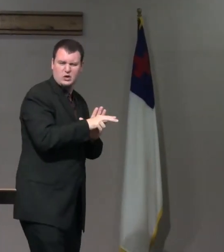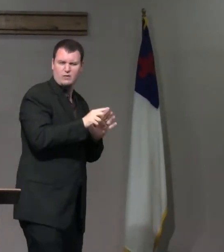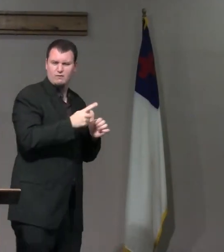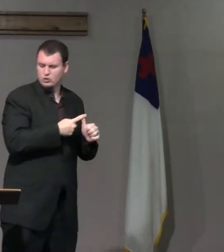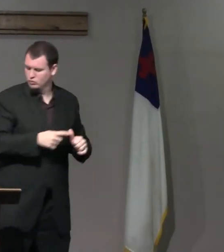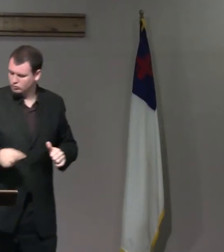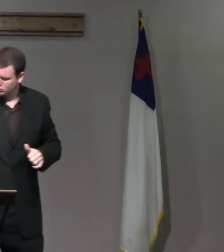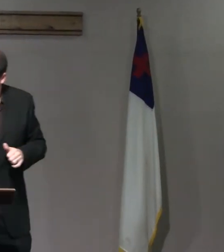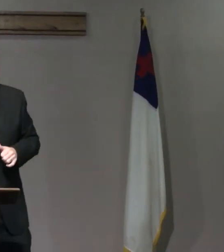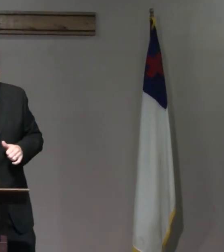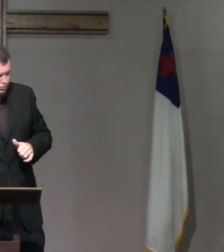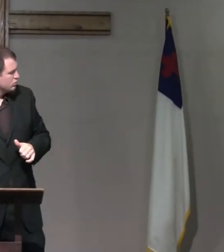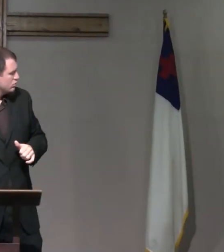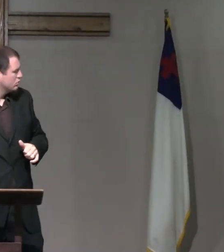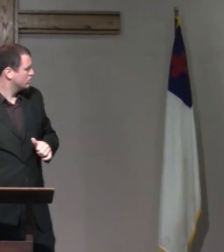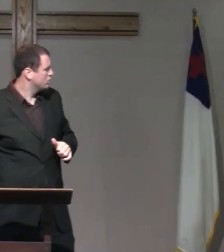So, let's look at this verse.